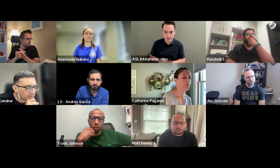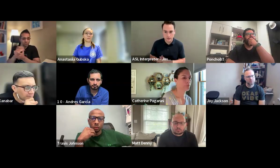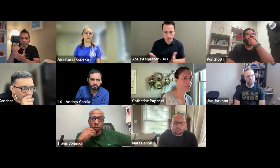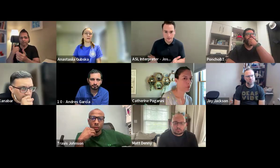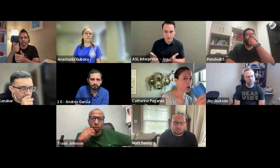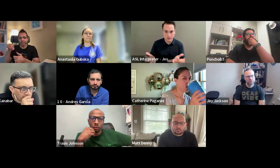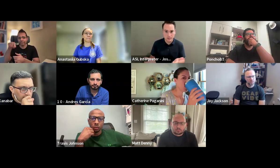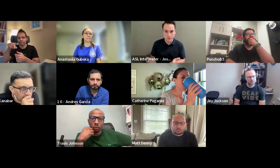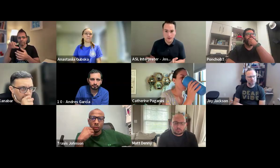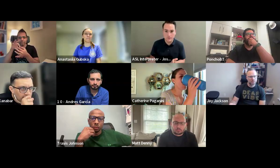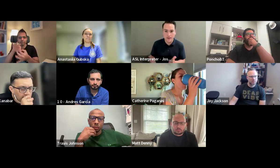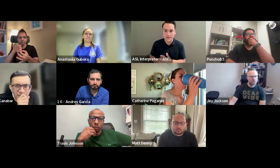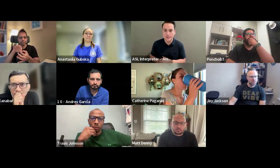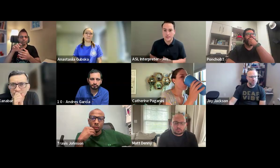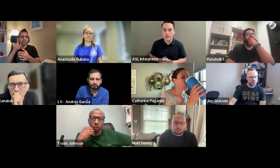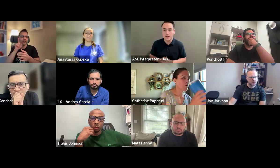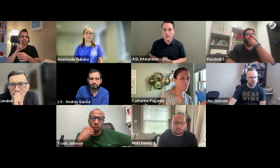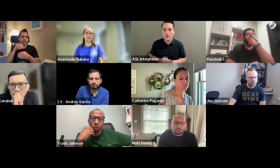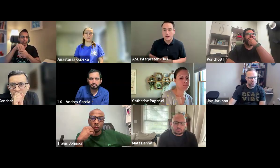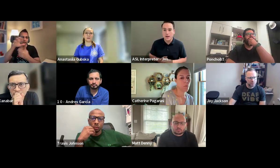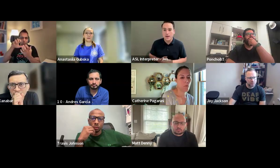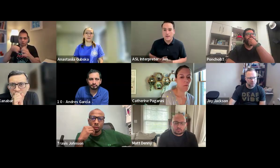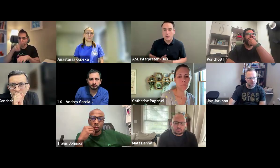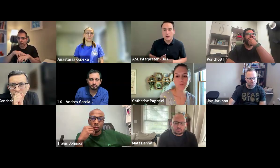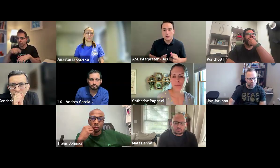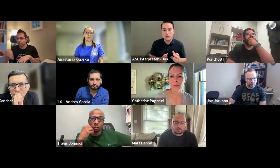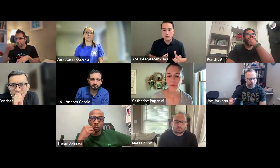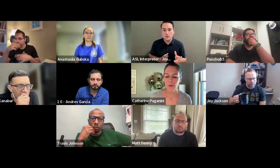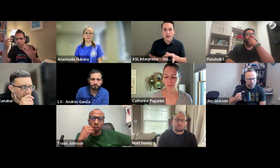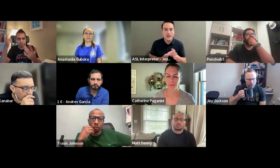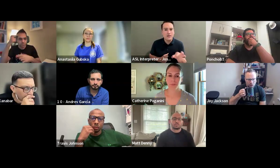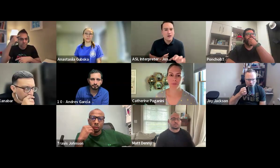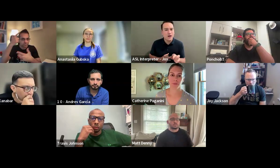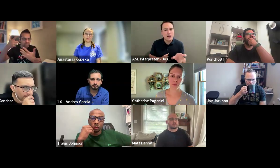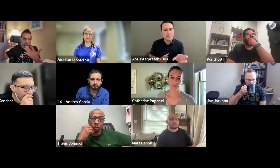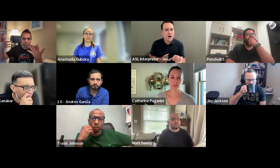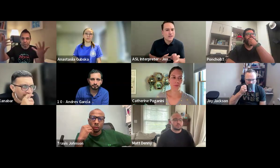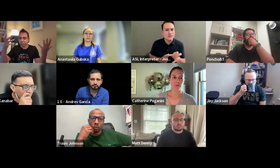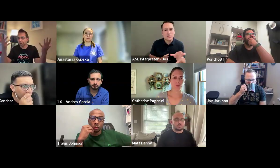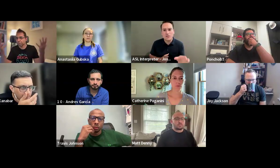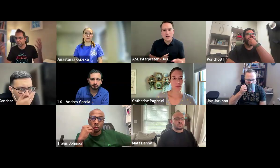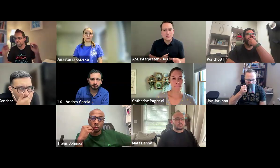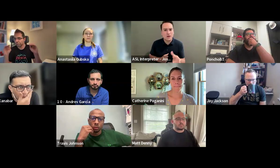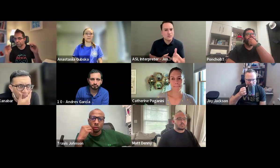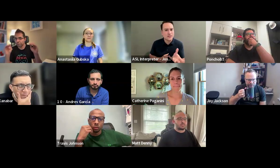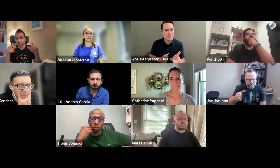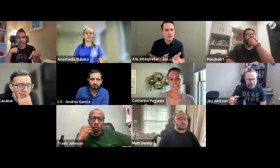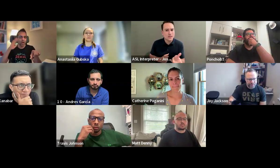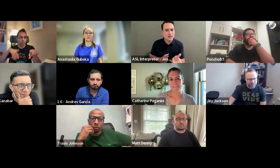because the organization is now preparing for that. And then you also, any comments or thoughts about deaf folks in